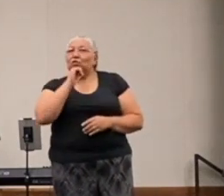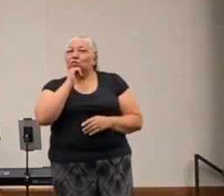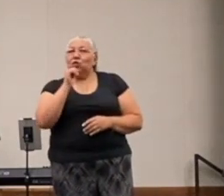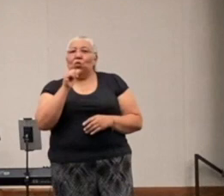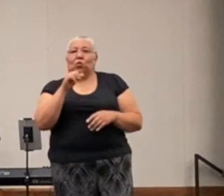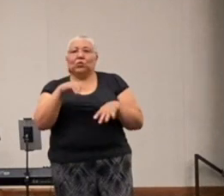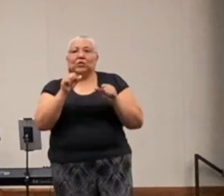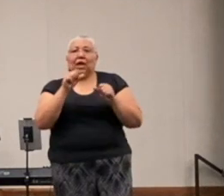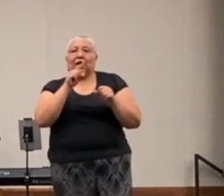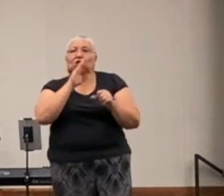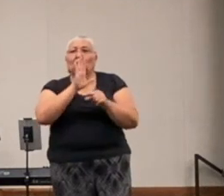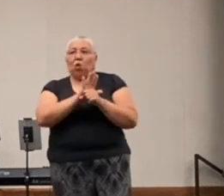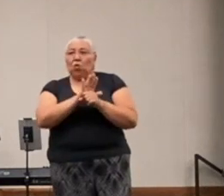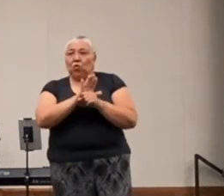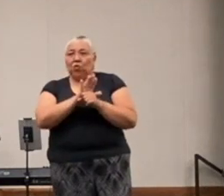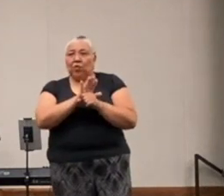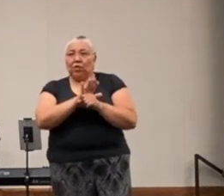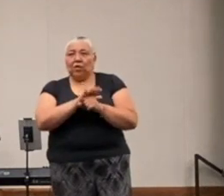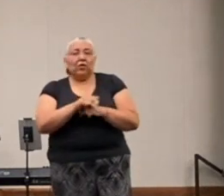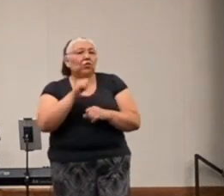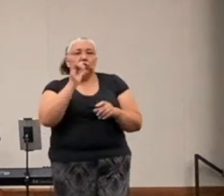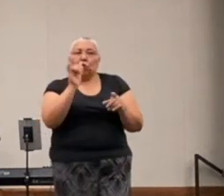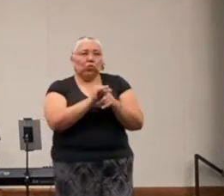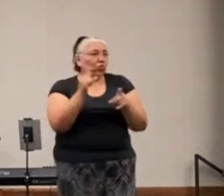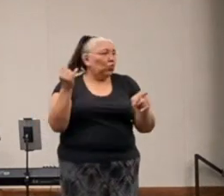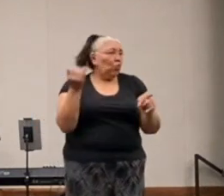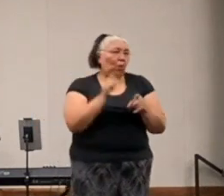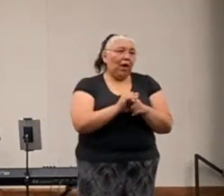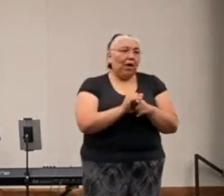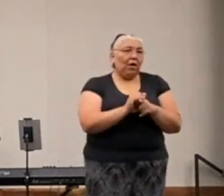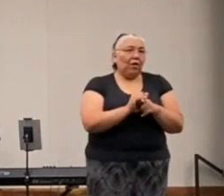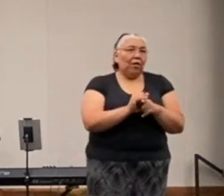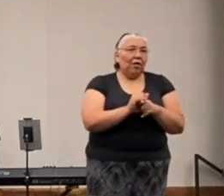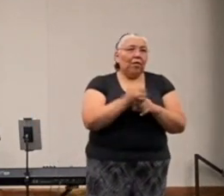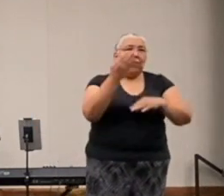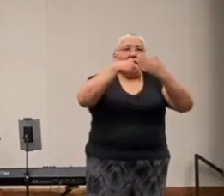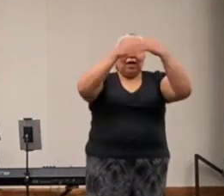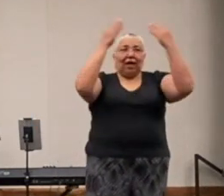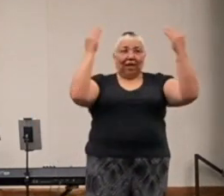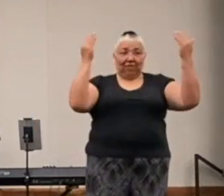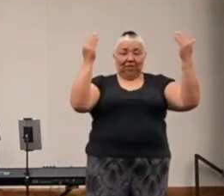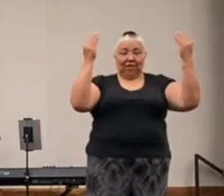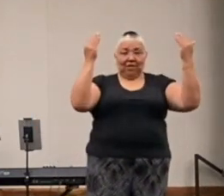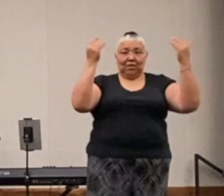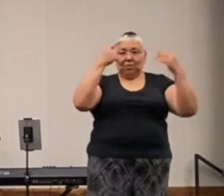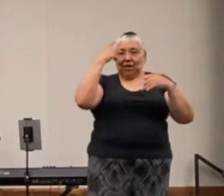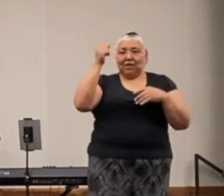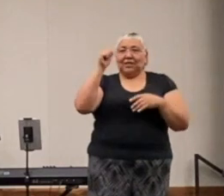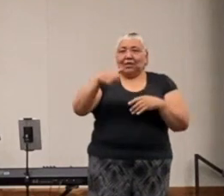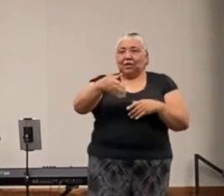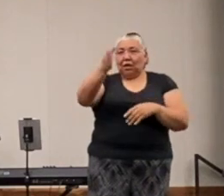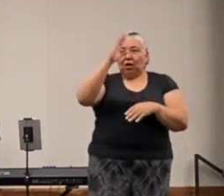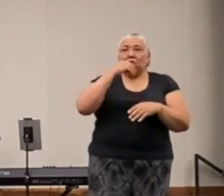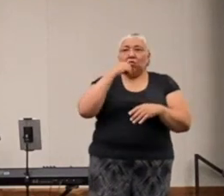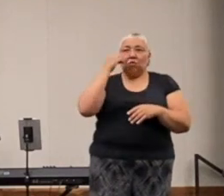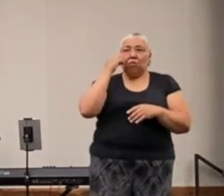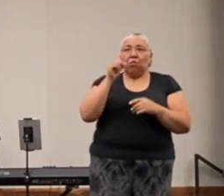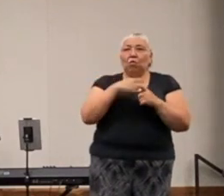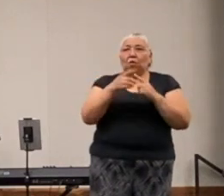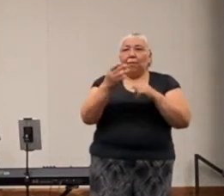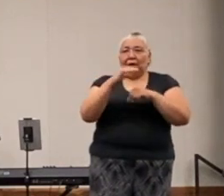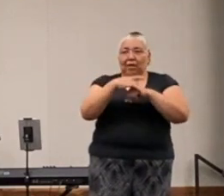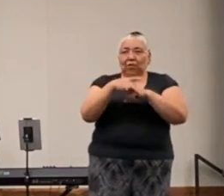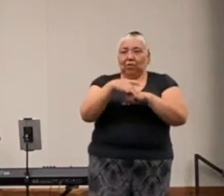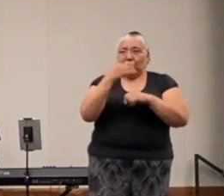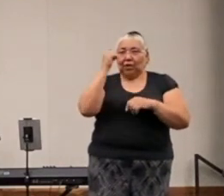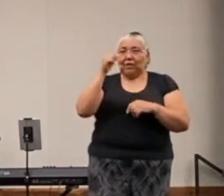an oath at all. He has an NIV. It says, don't swear either by heaven, because it is God's throne, or by the earth,